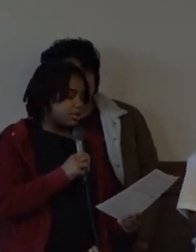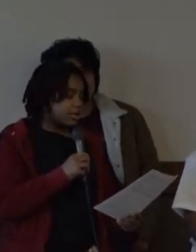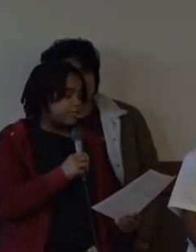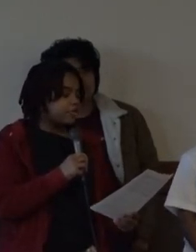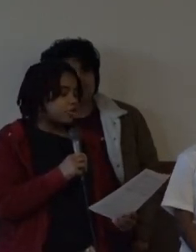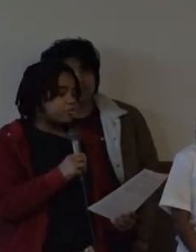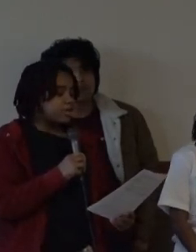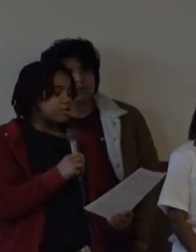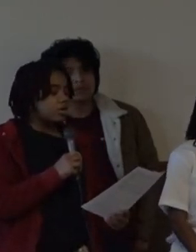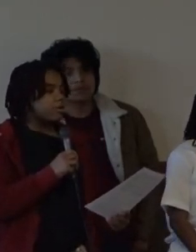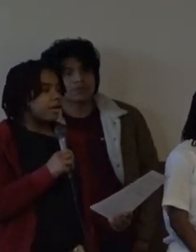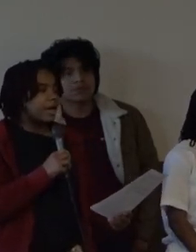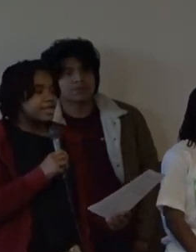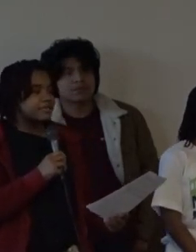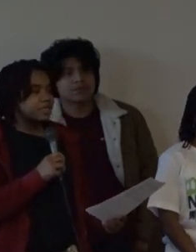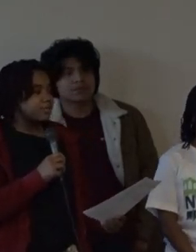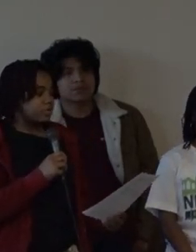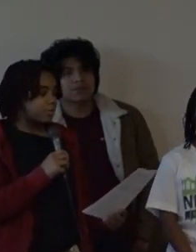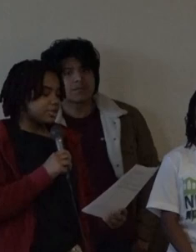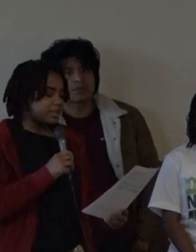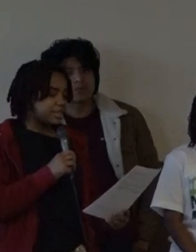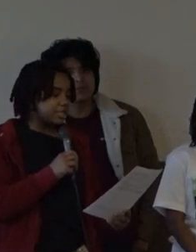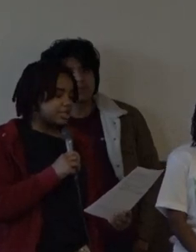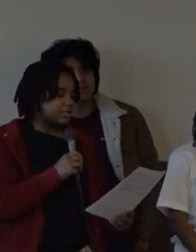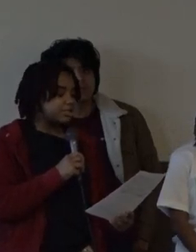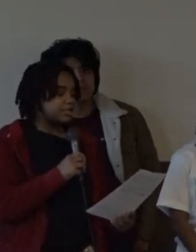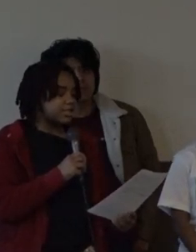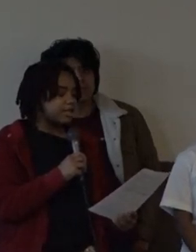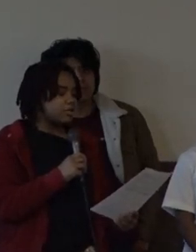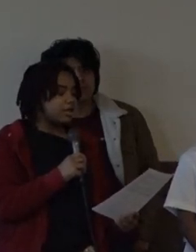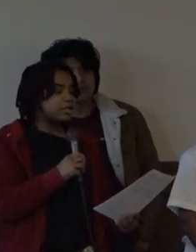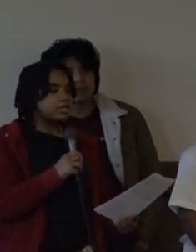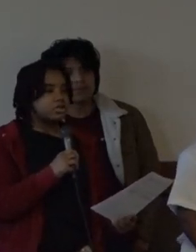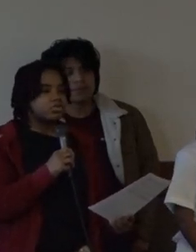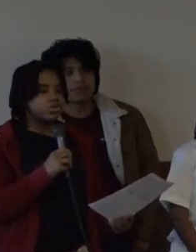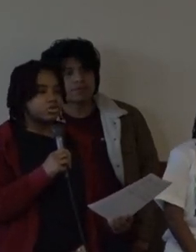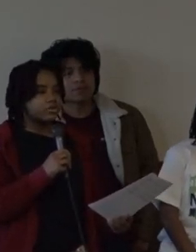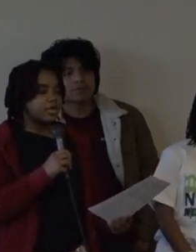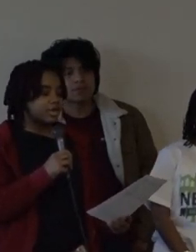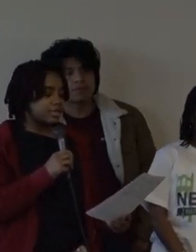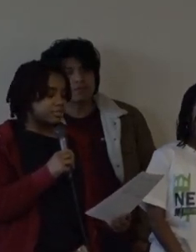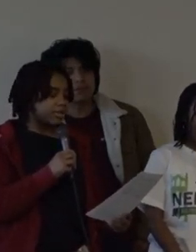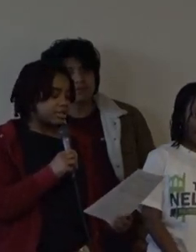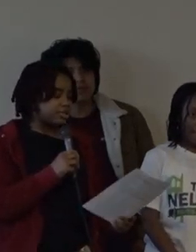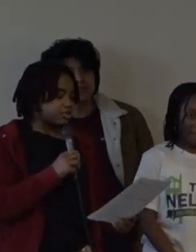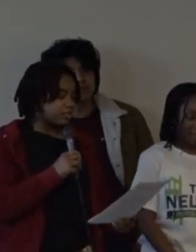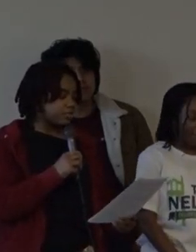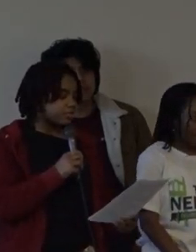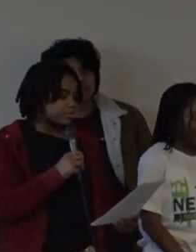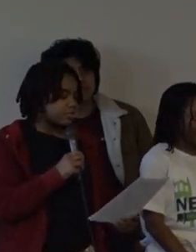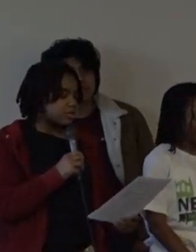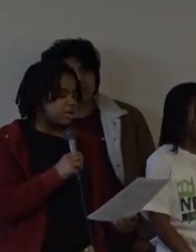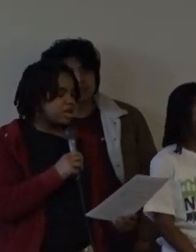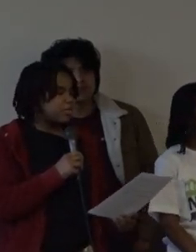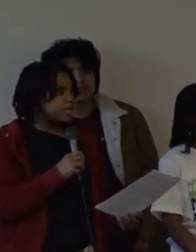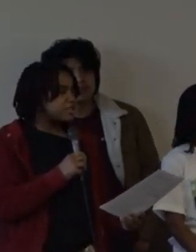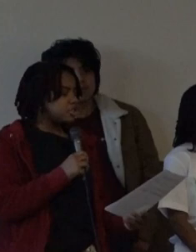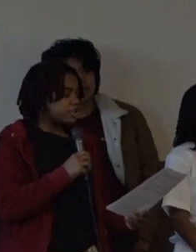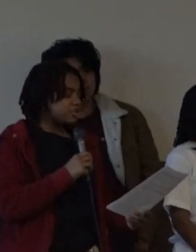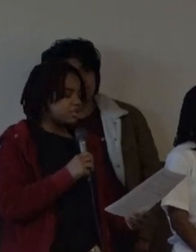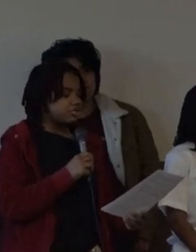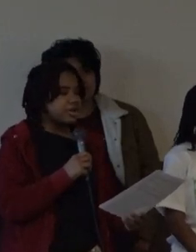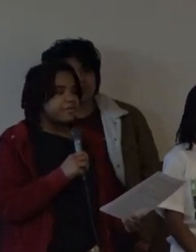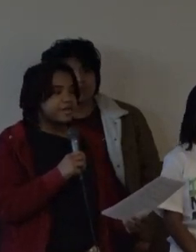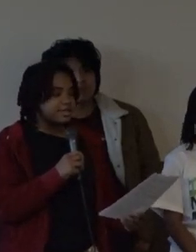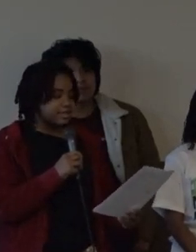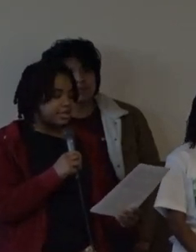important. If you know me, you know I'm big on activism and representation, and this is exactly why I think it's crucial we recognize Black history. Black